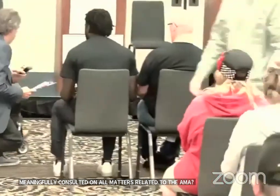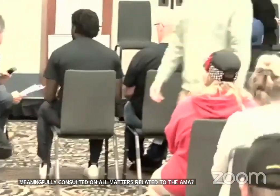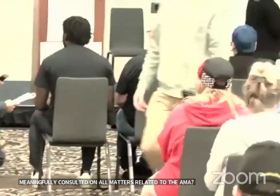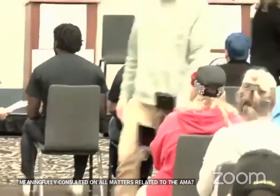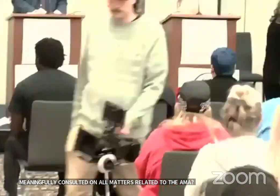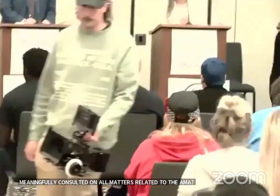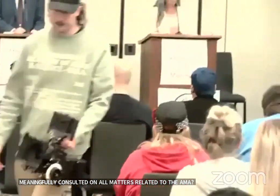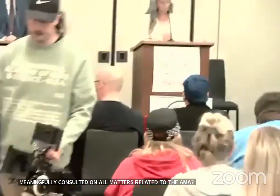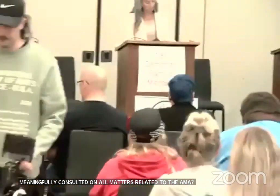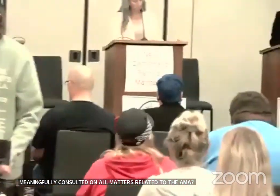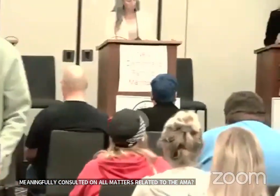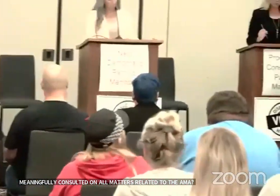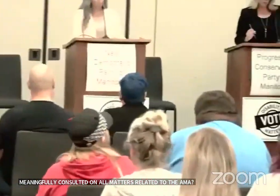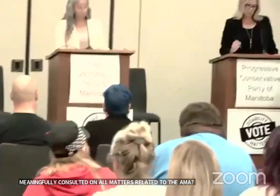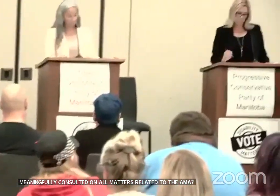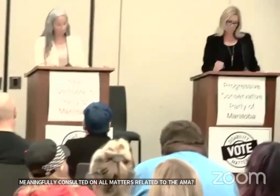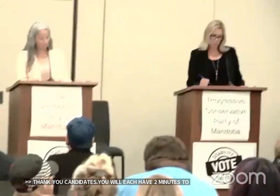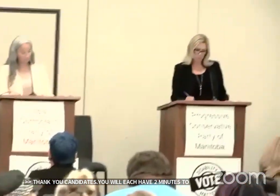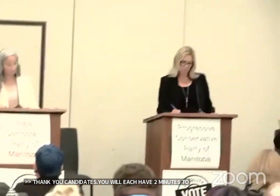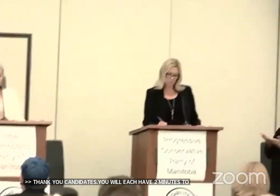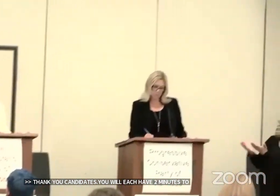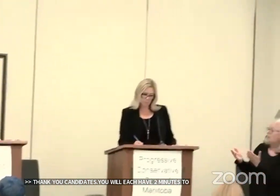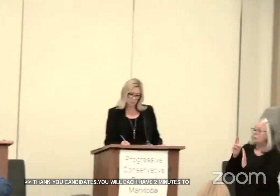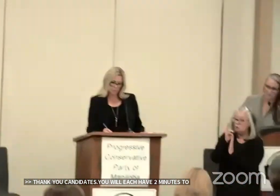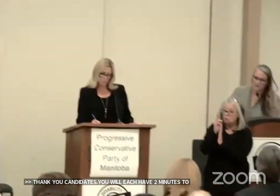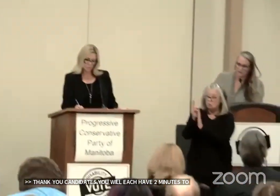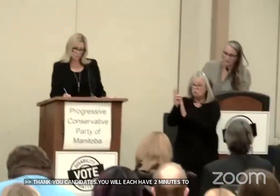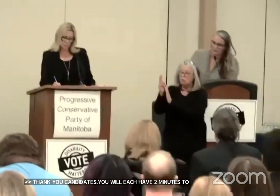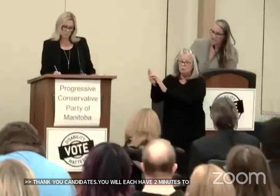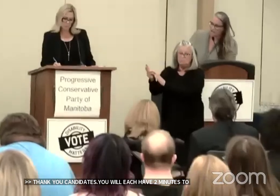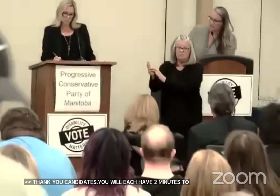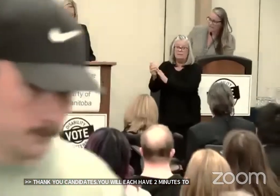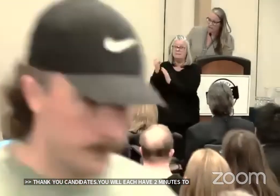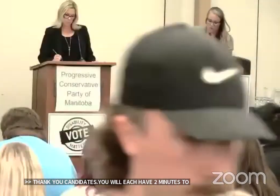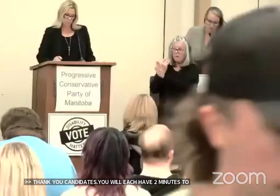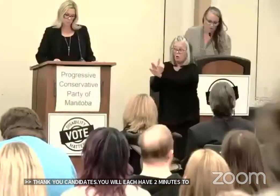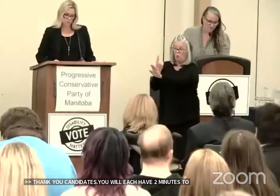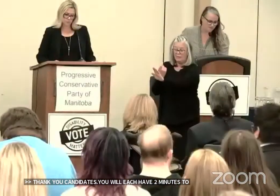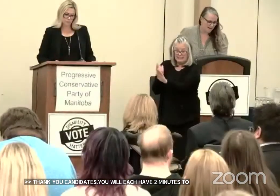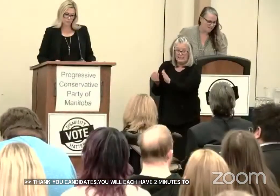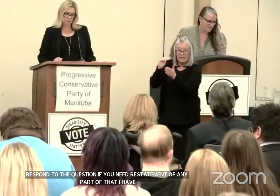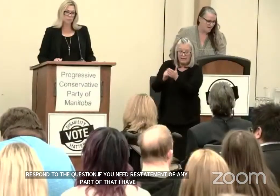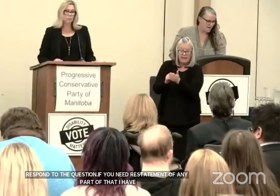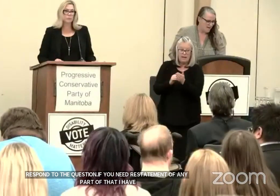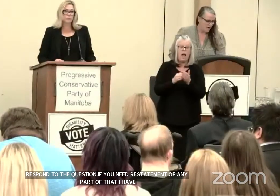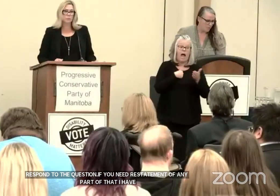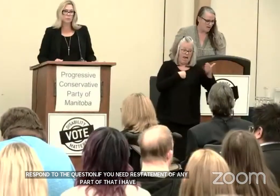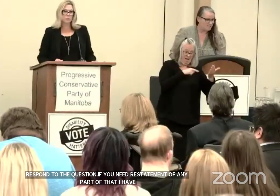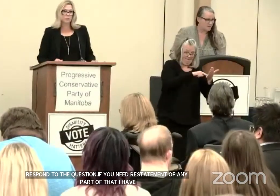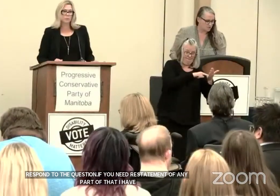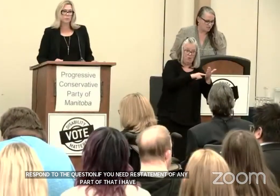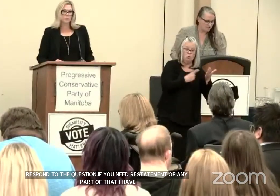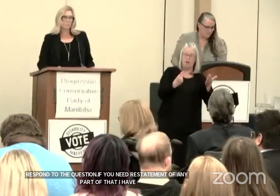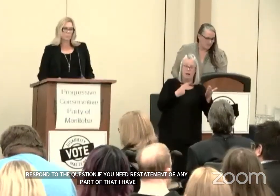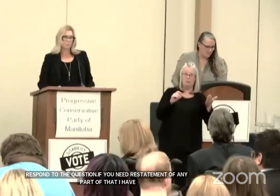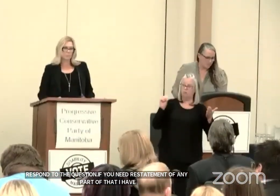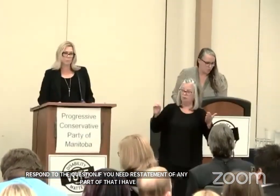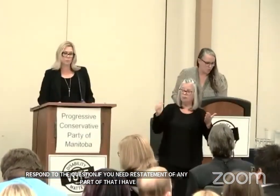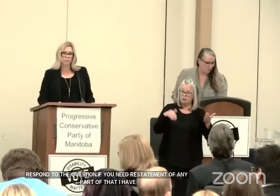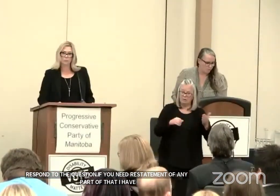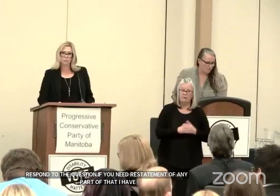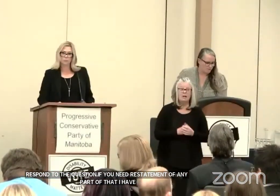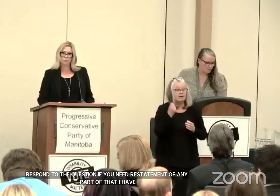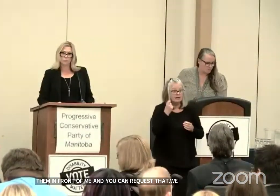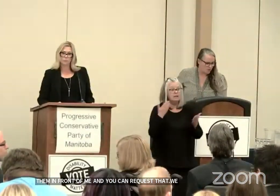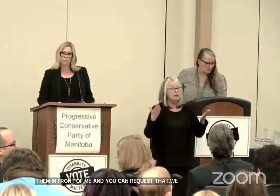to the question. If you need a restatement of any part of that, I have them in front of me and you can request that. We, as mentioned, have